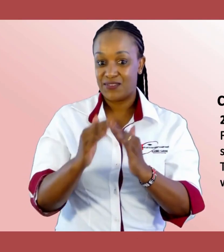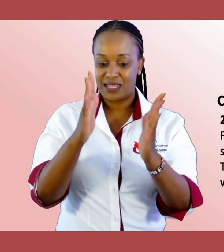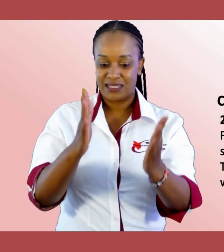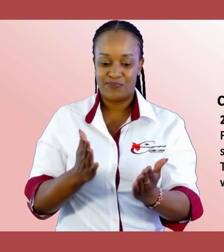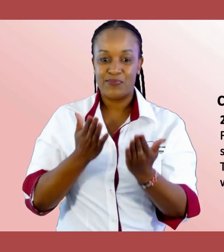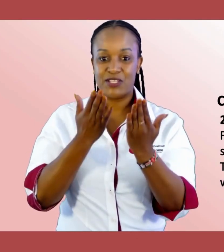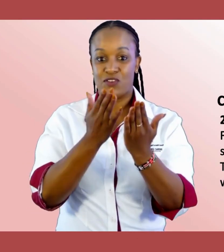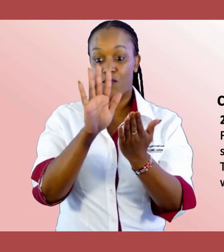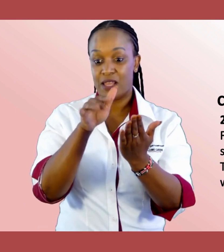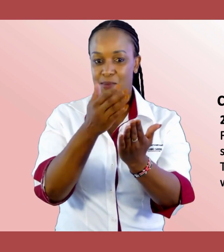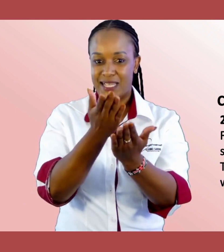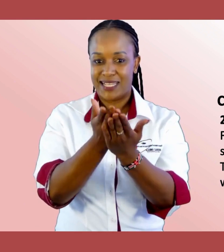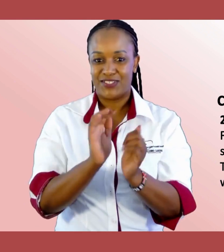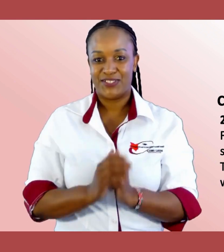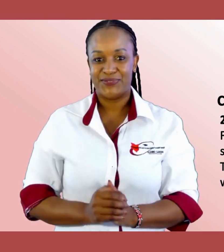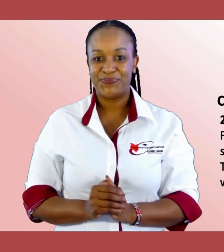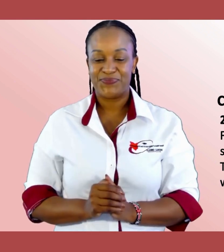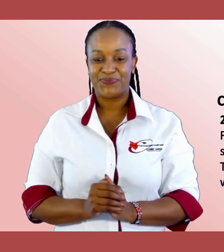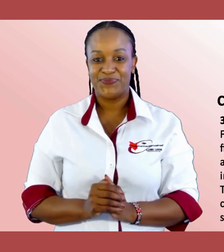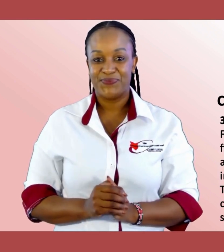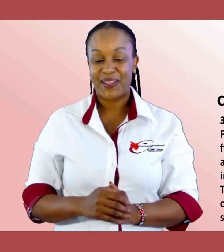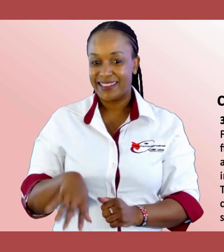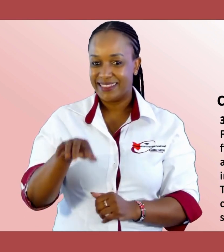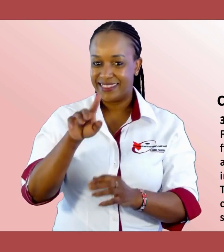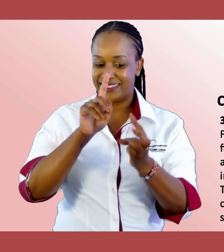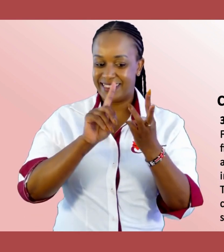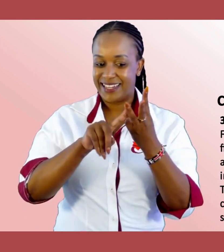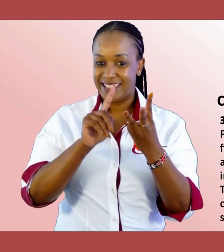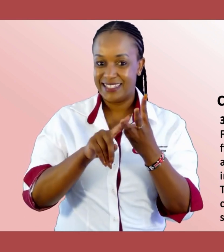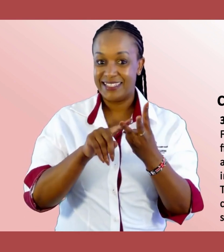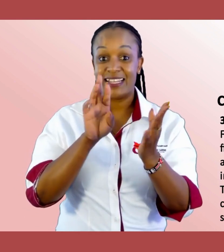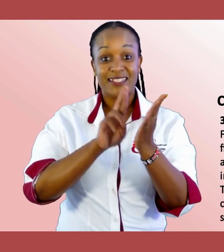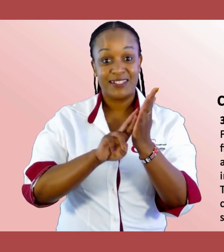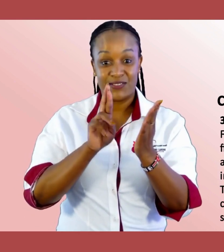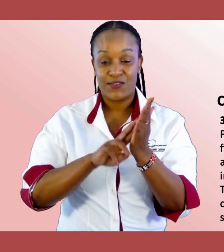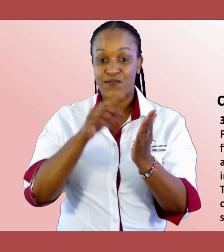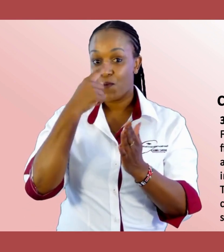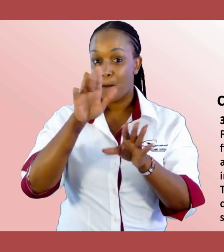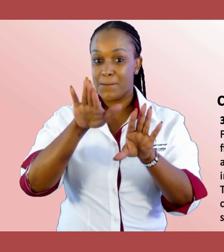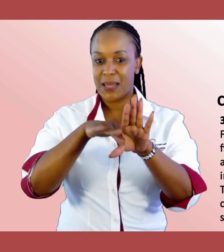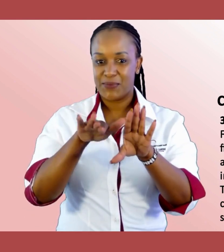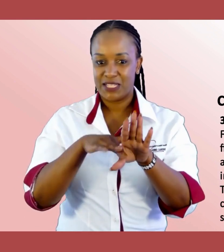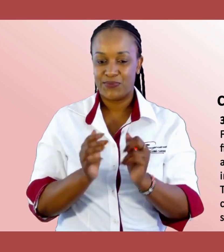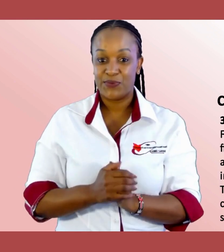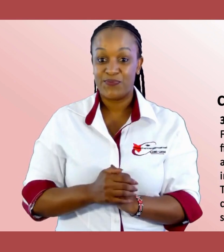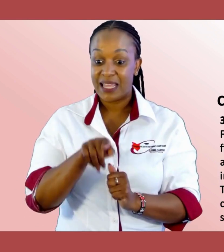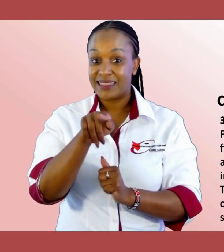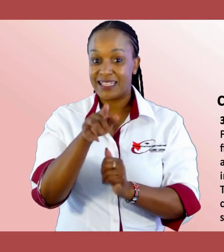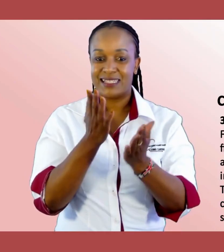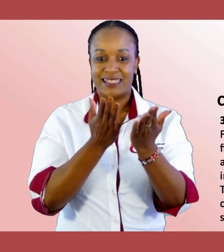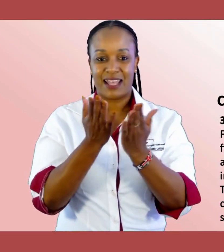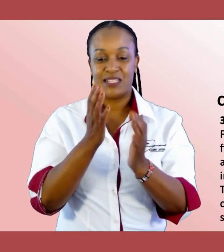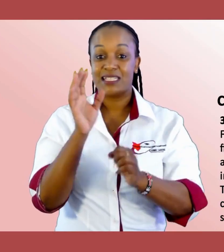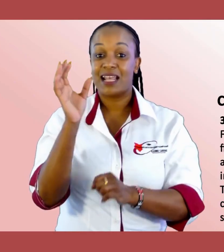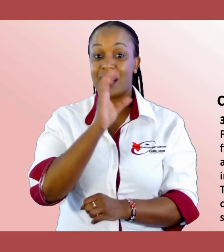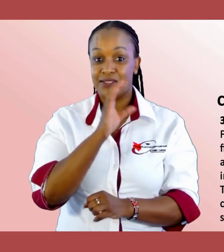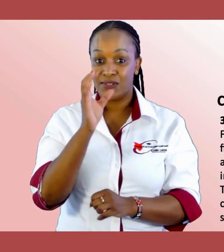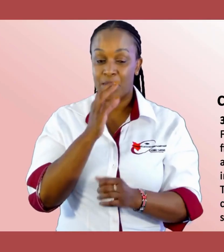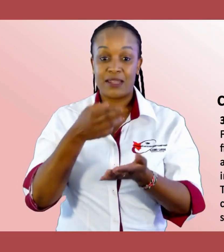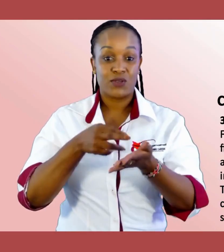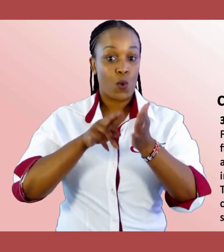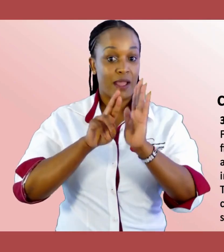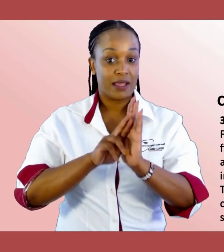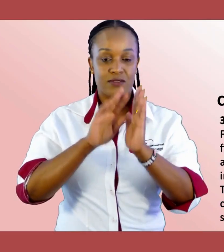submission of application. 3. Registration for membership. For this service, the customer